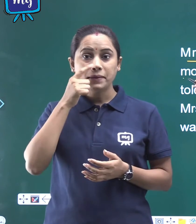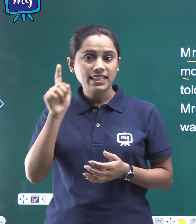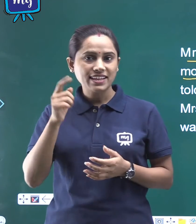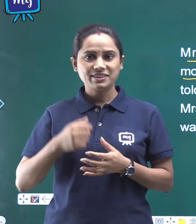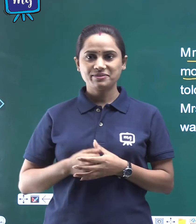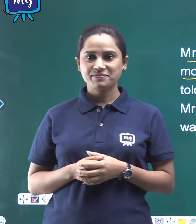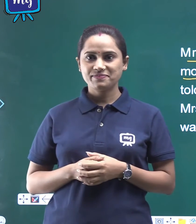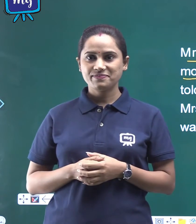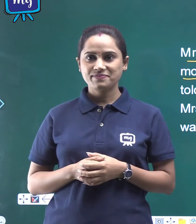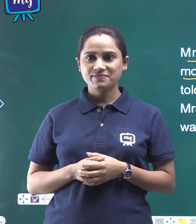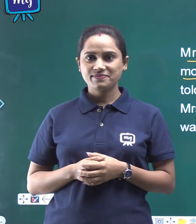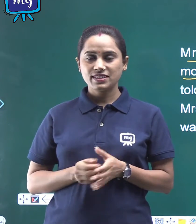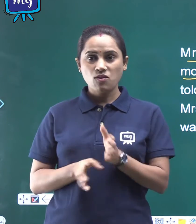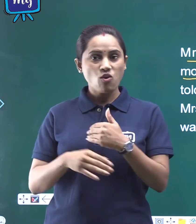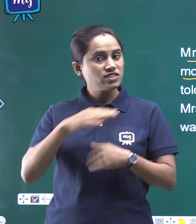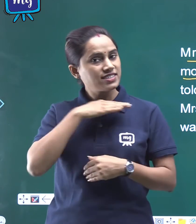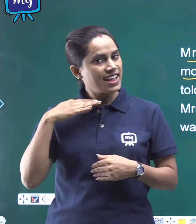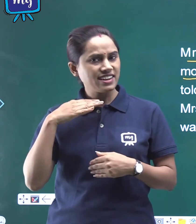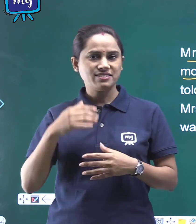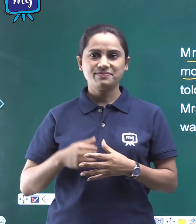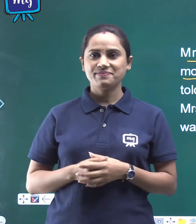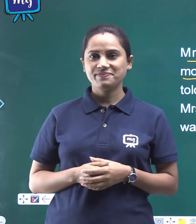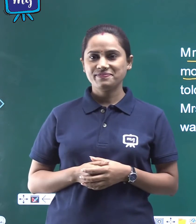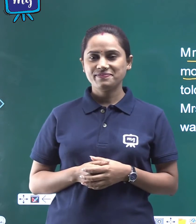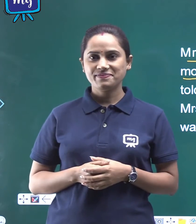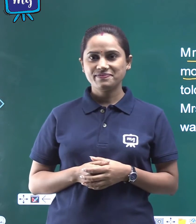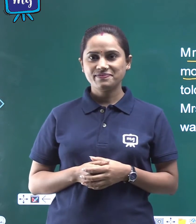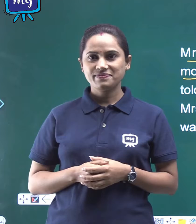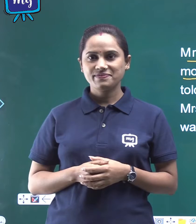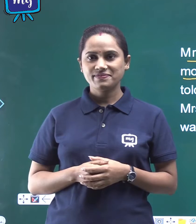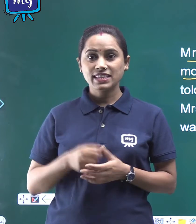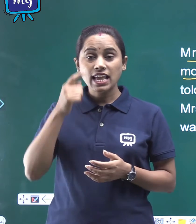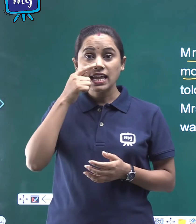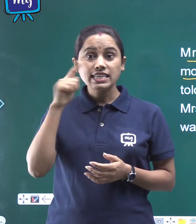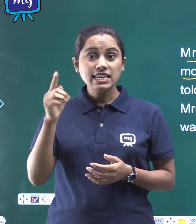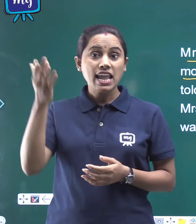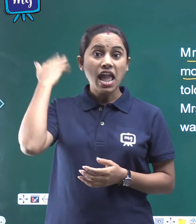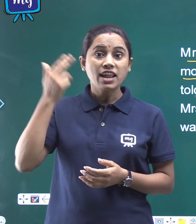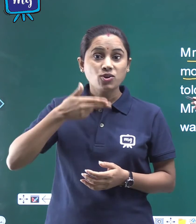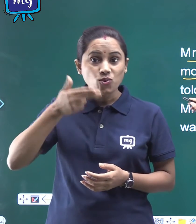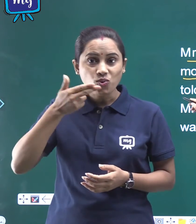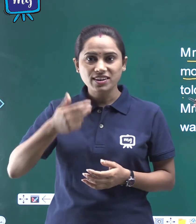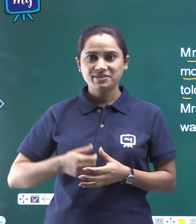mother, was dead. She had told